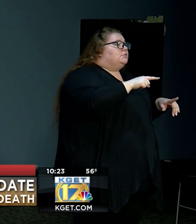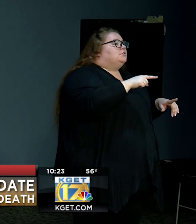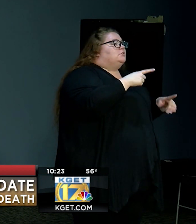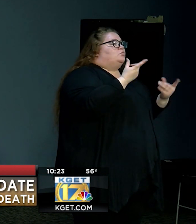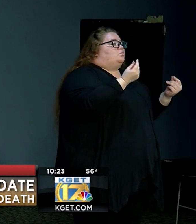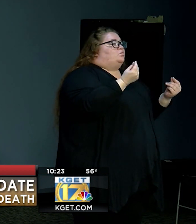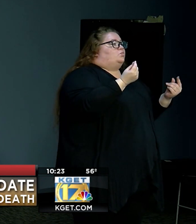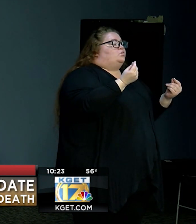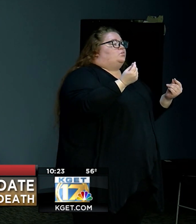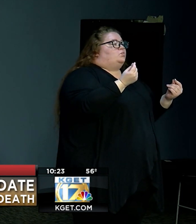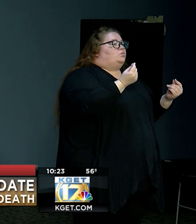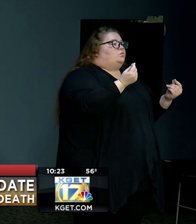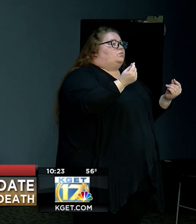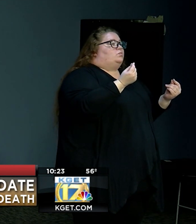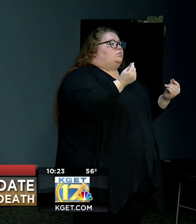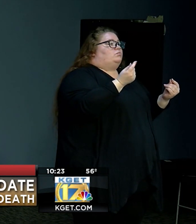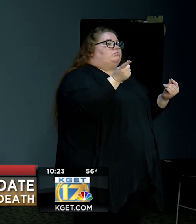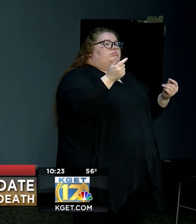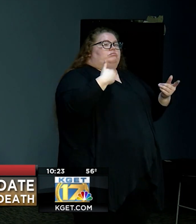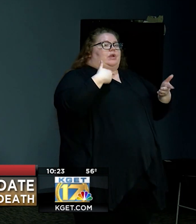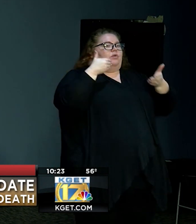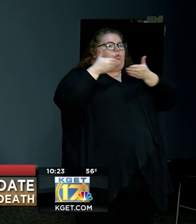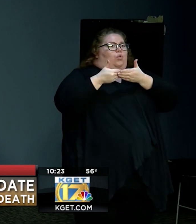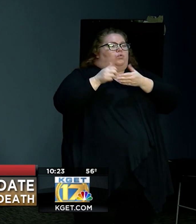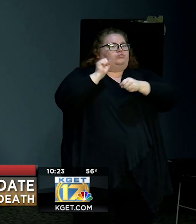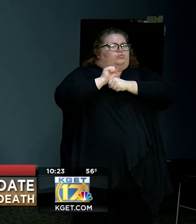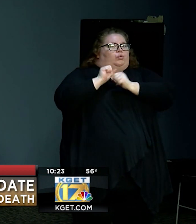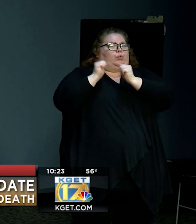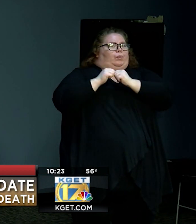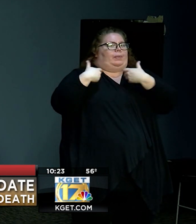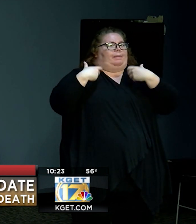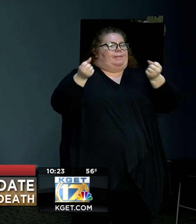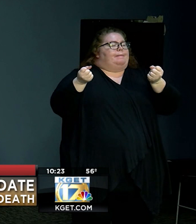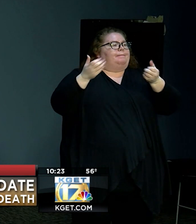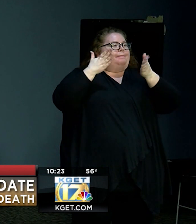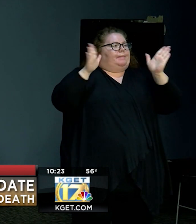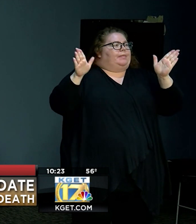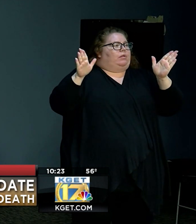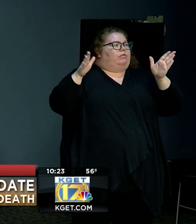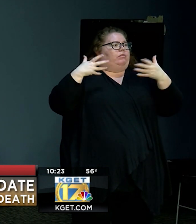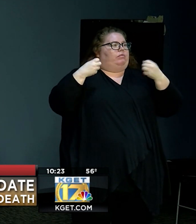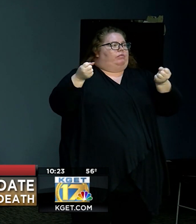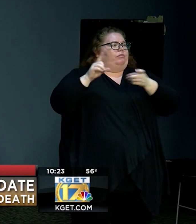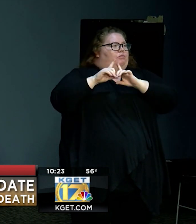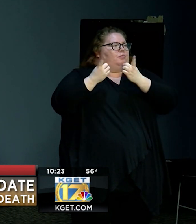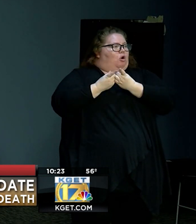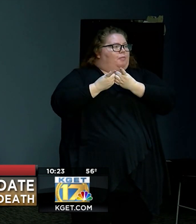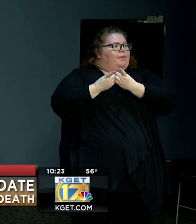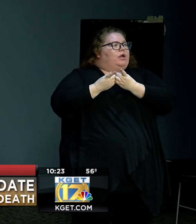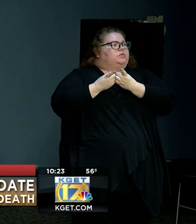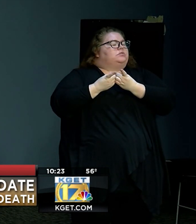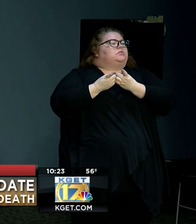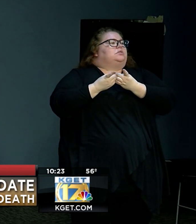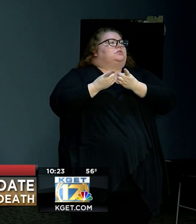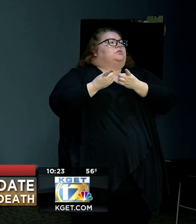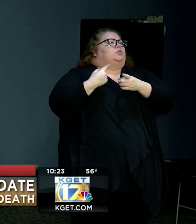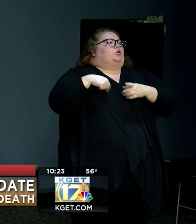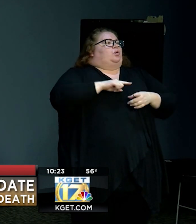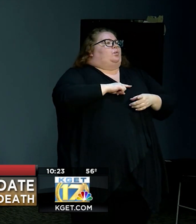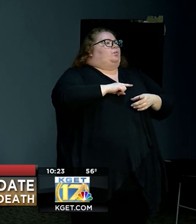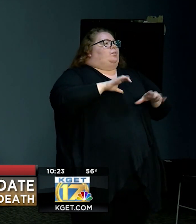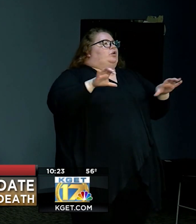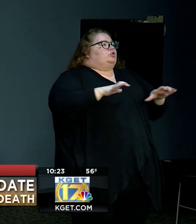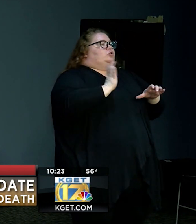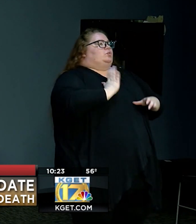work closely with Public Health Department and all city and county officials as we do what we kind of call our